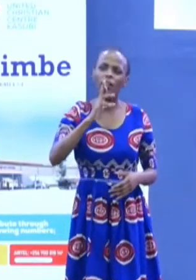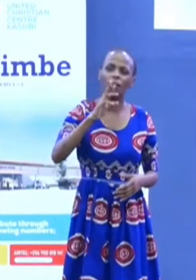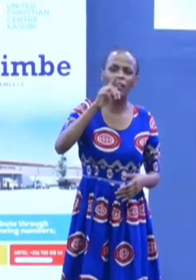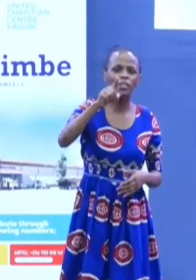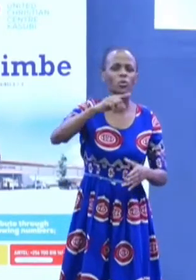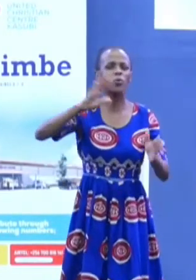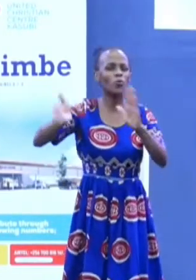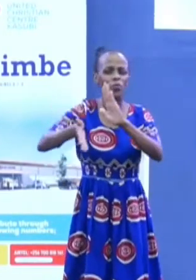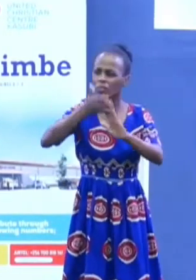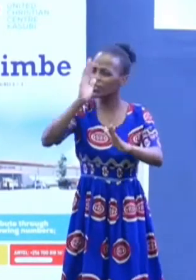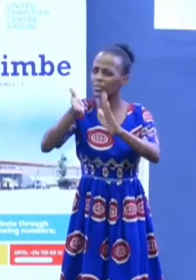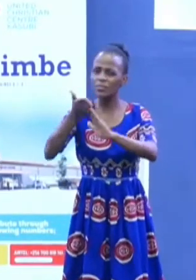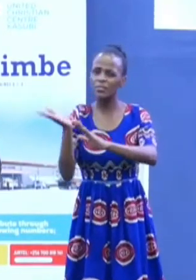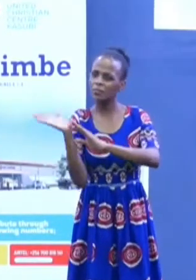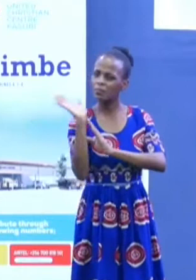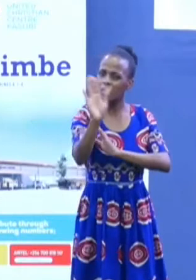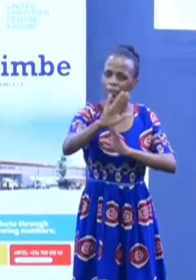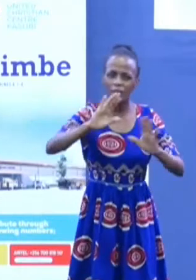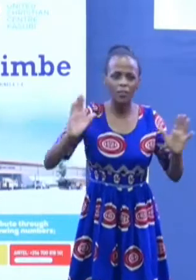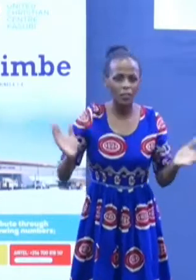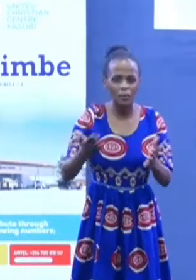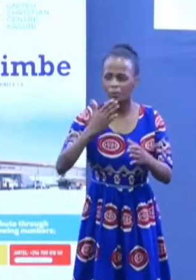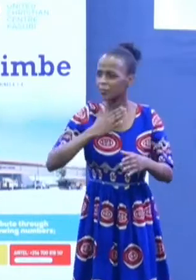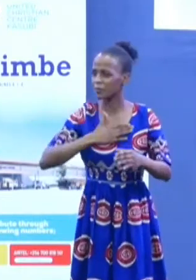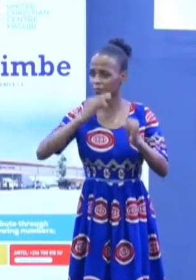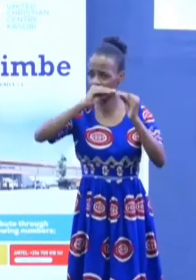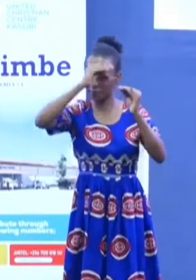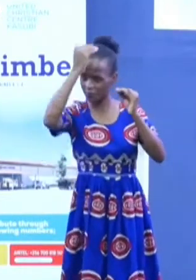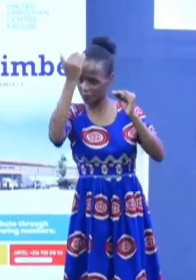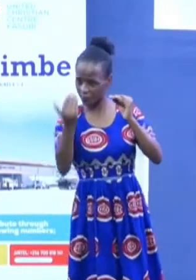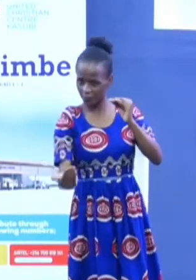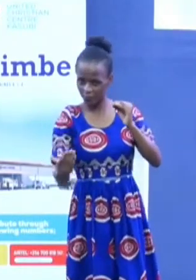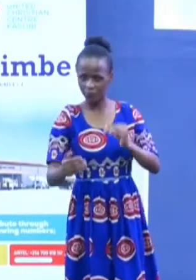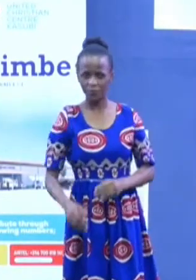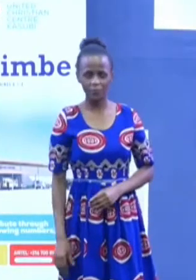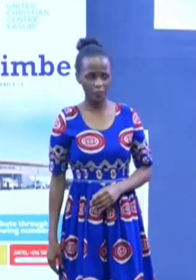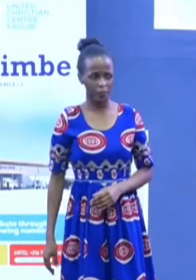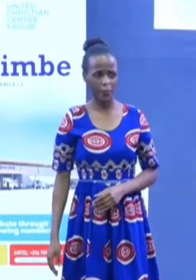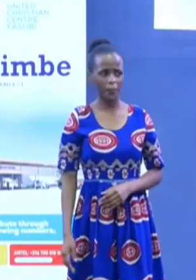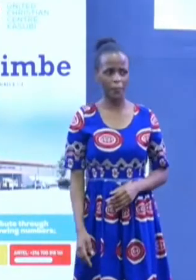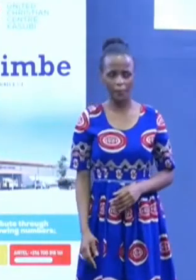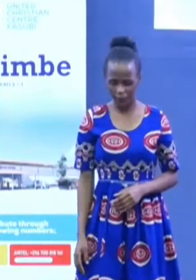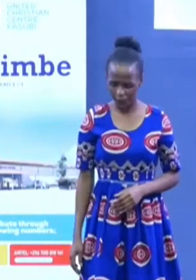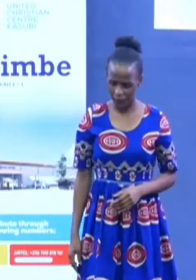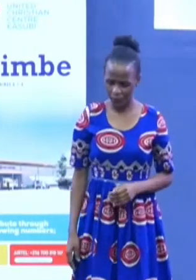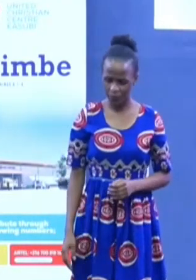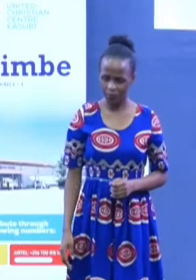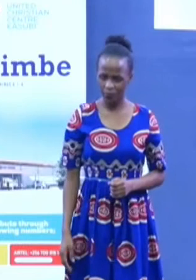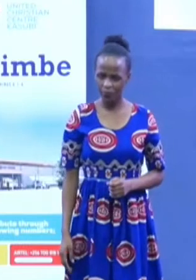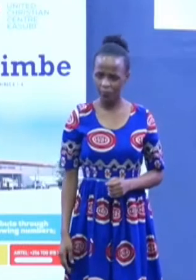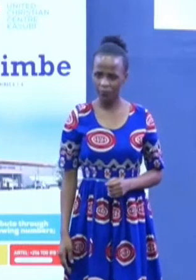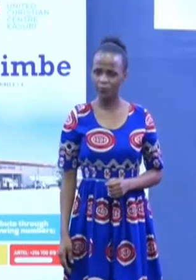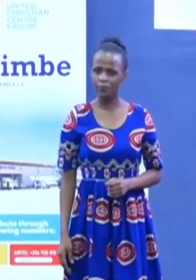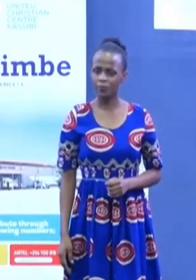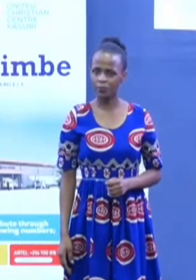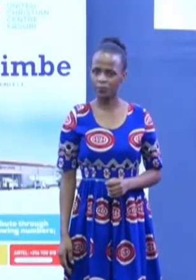ekikugabirisiza amangu bwe kityo mwana wange. But Isaac said to his son, how is it that you have found it